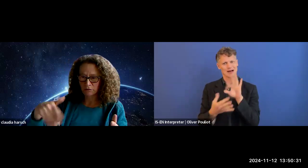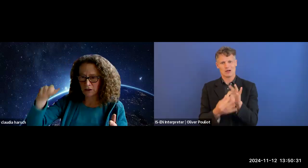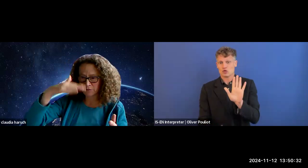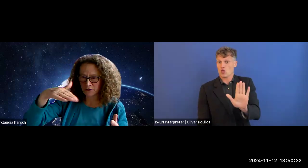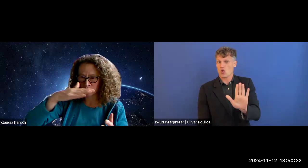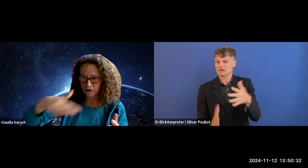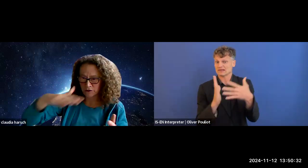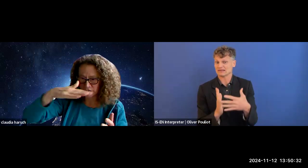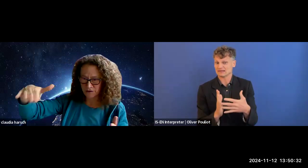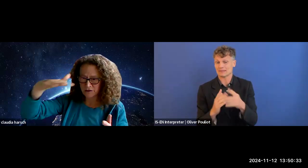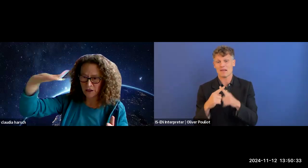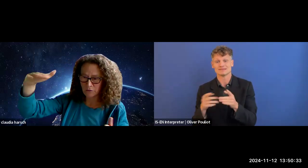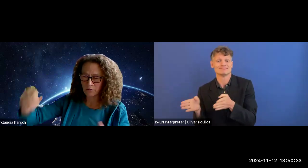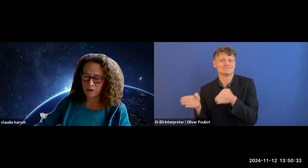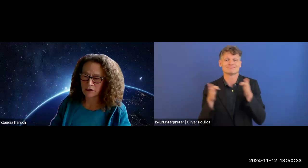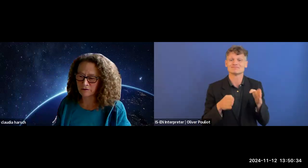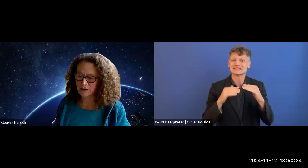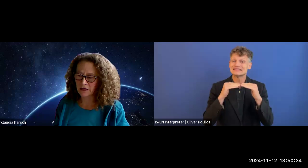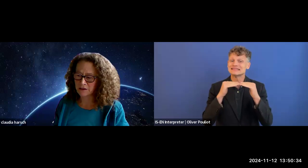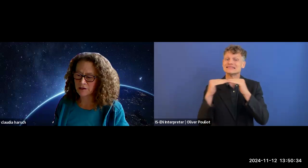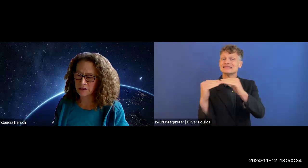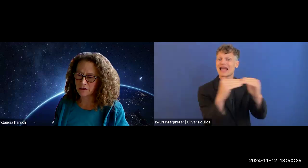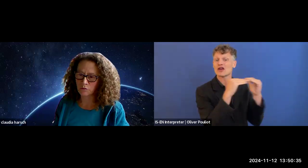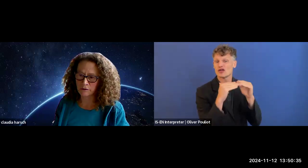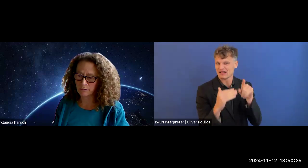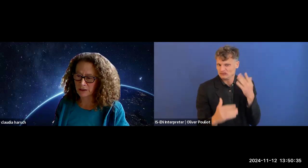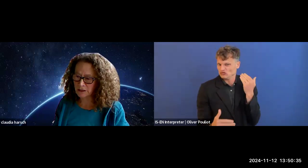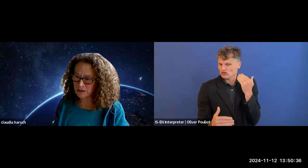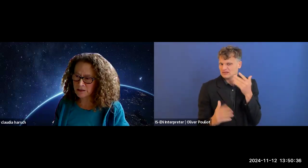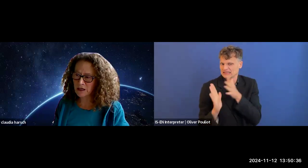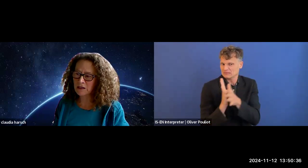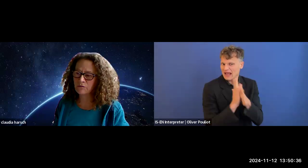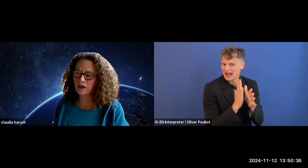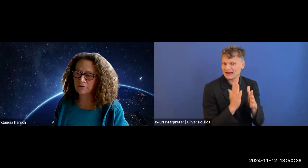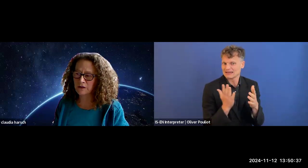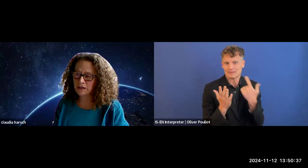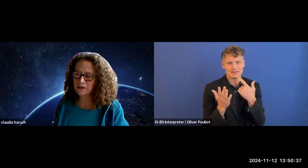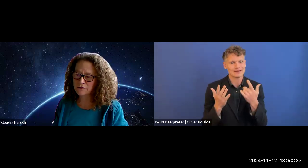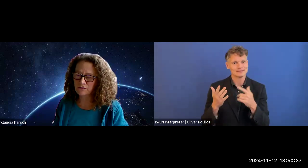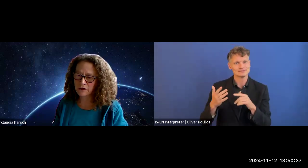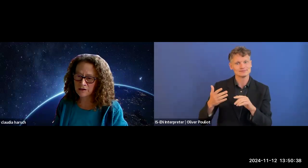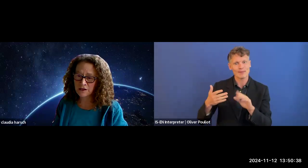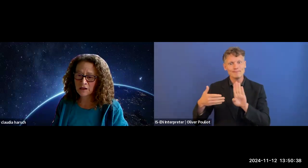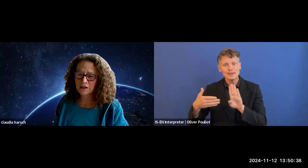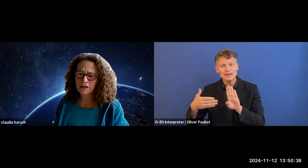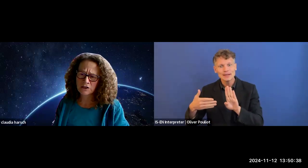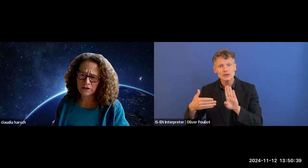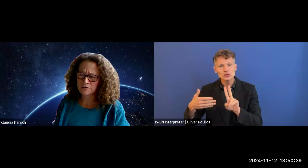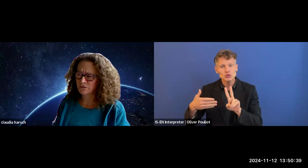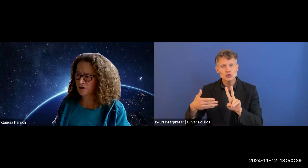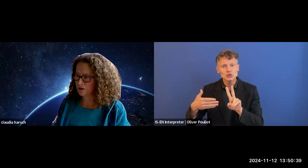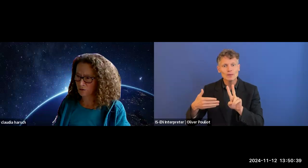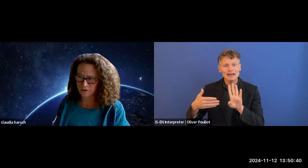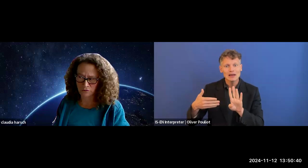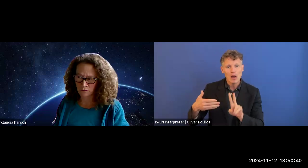what I just outlined, where human judges decide where one level ends and the other one begins. And then we have the validation phase. That